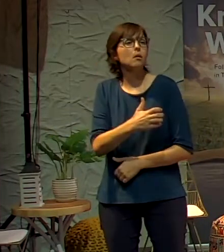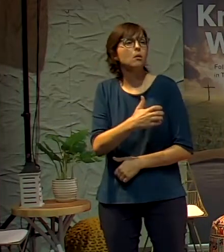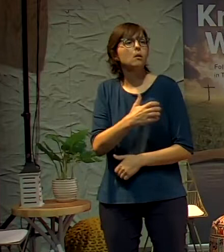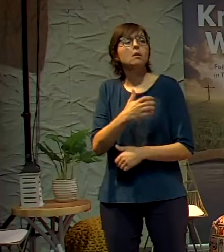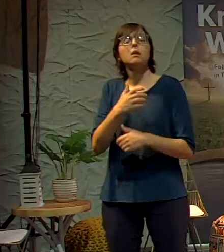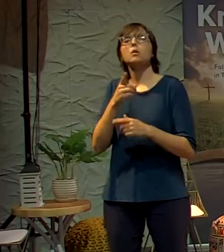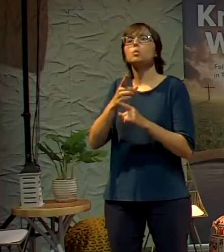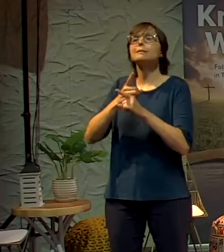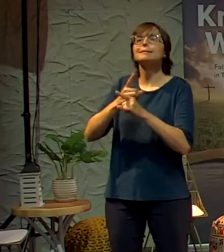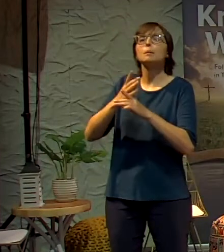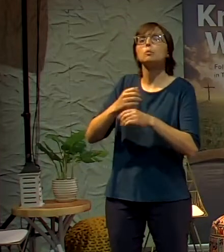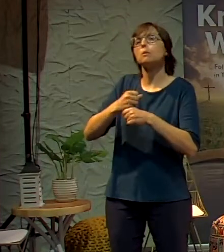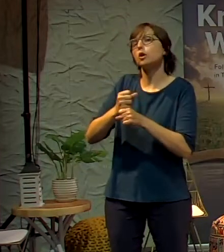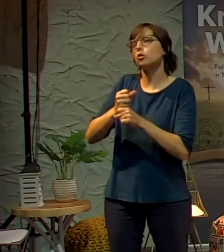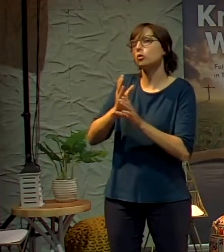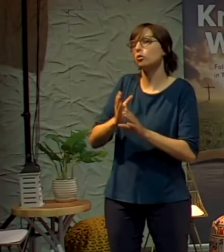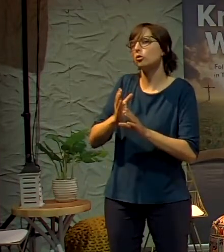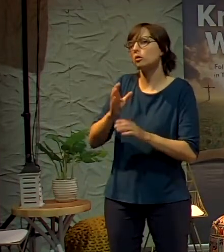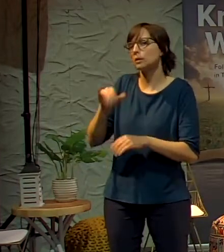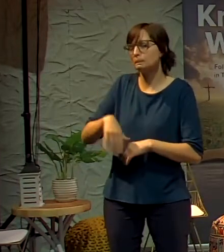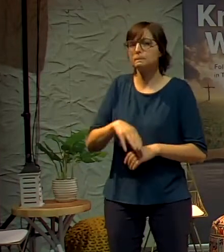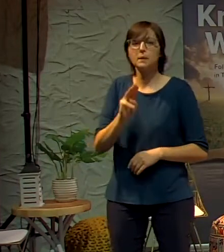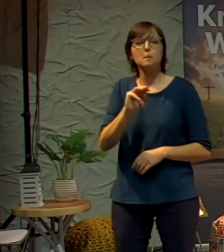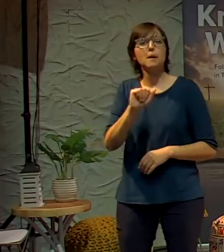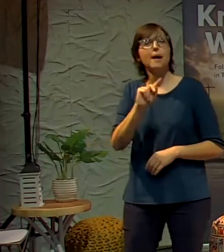maker. And we'll unpack that in a second as well. Matthew 9.